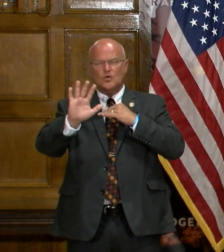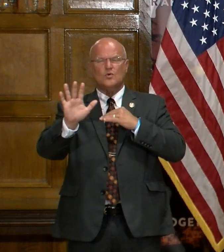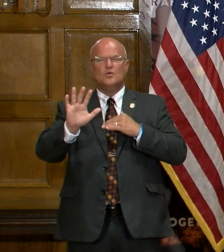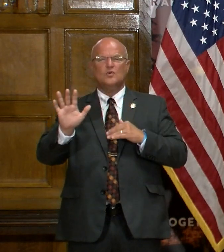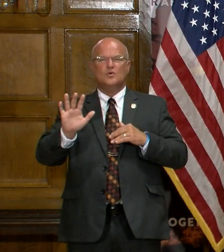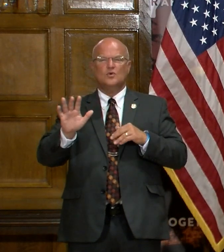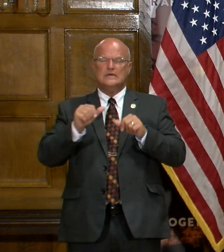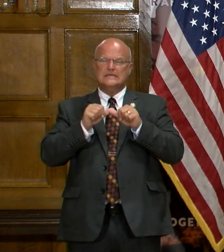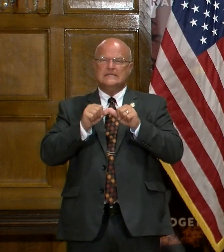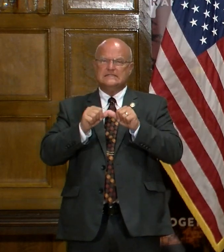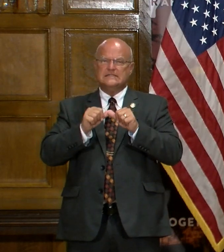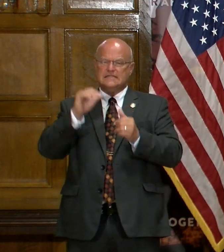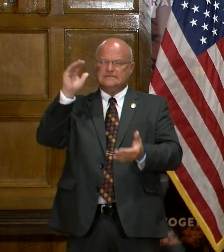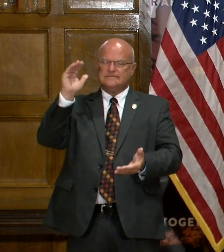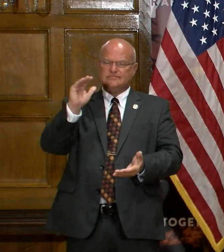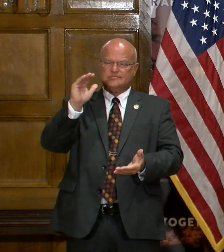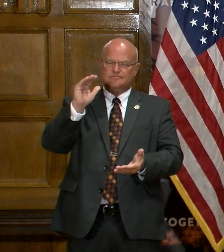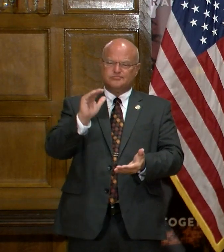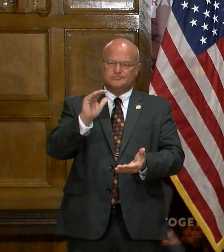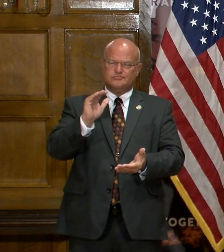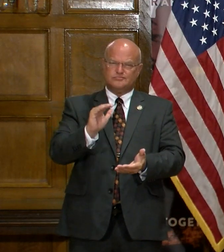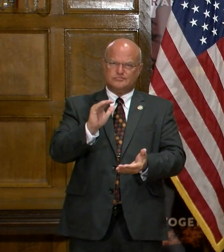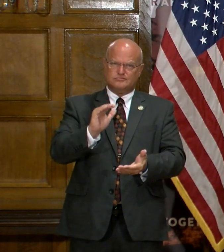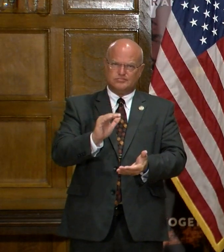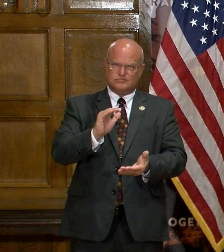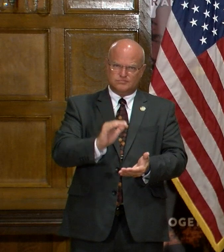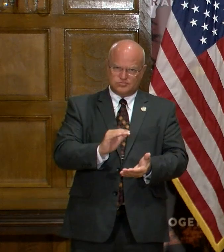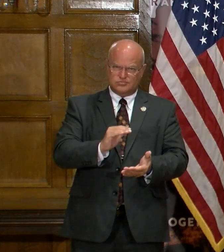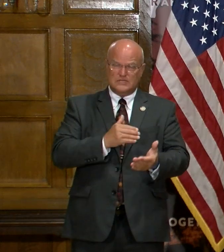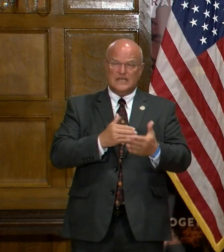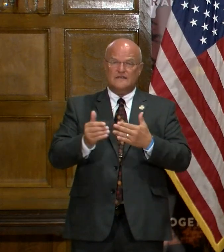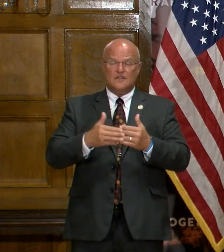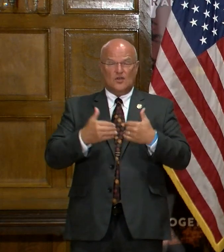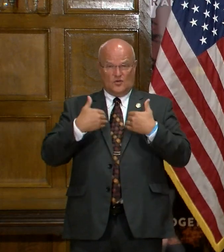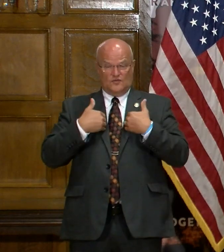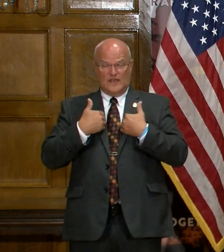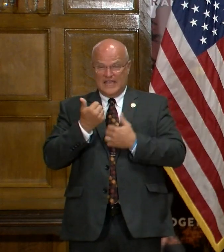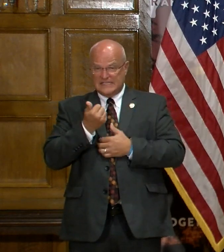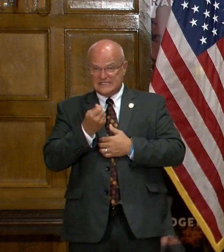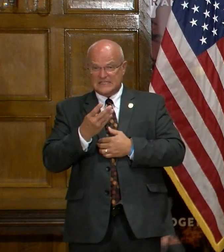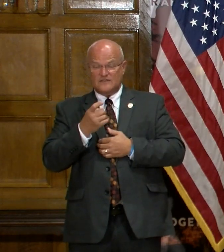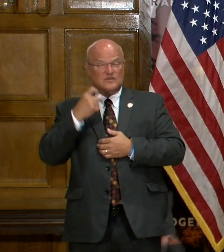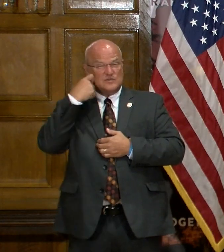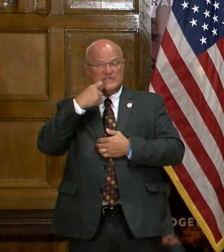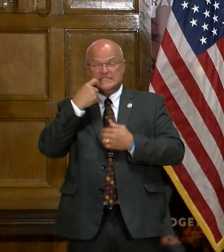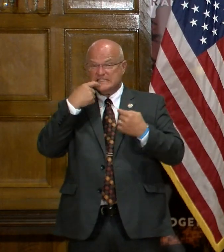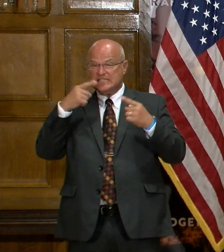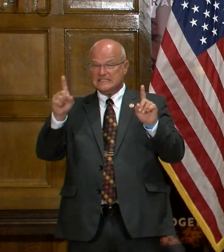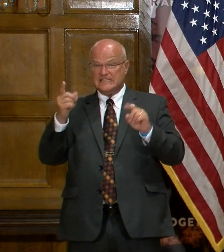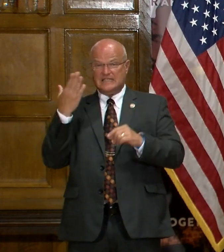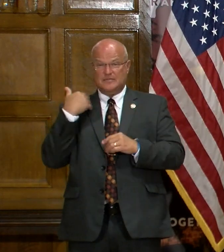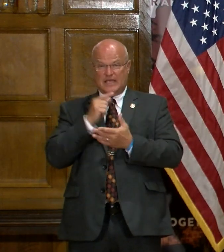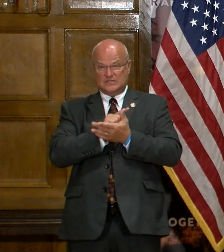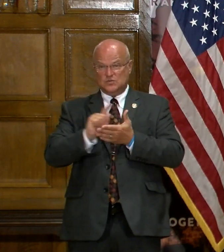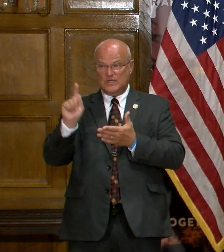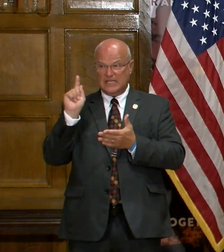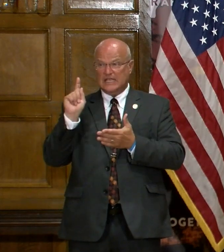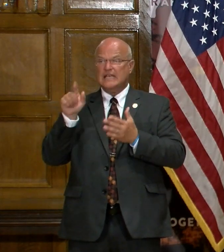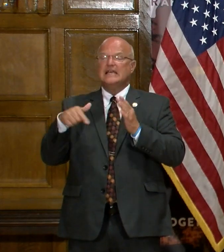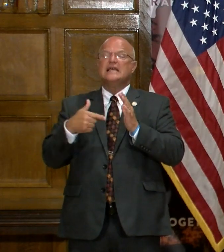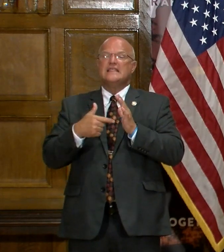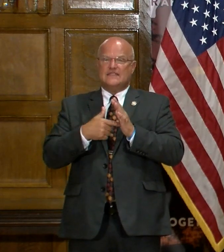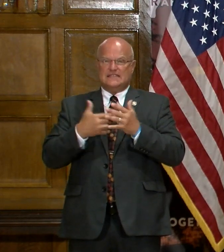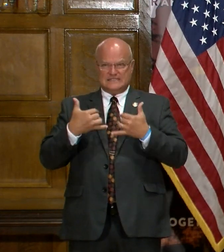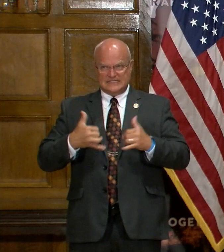to continue that decline. And so even though we've had some recent success over the last week,